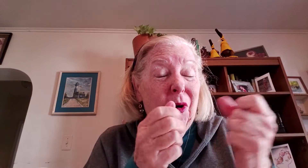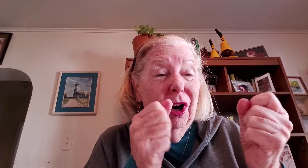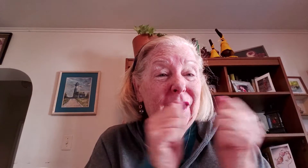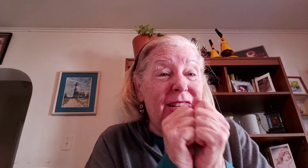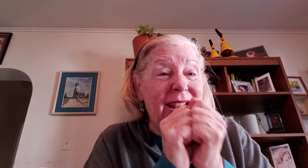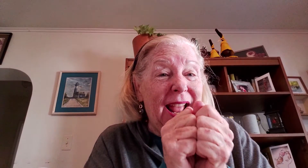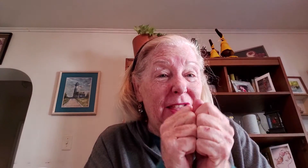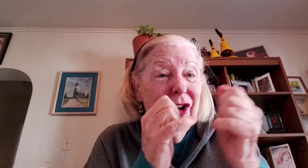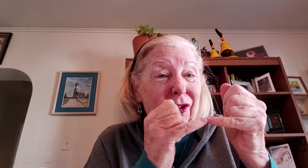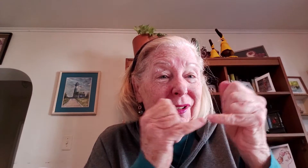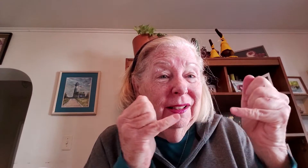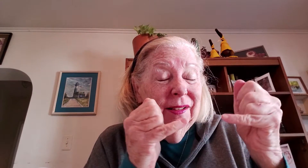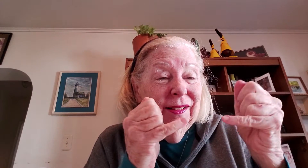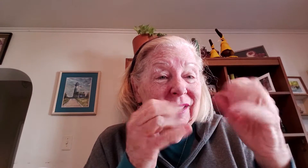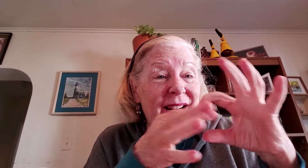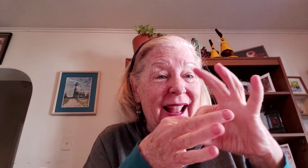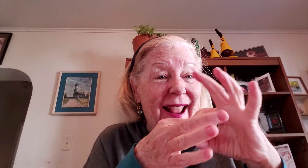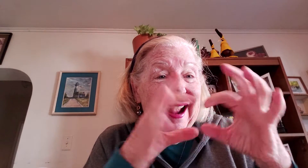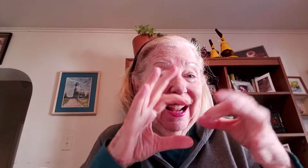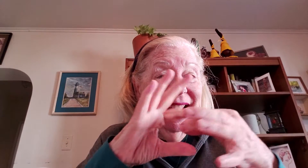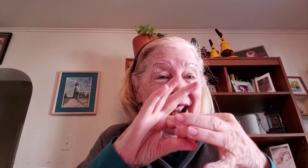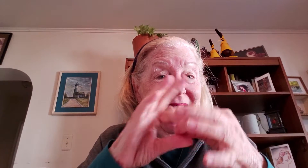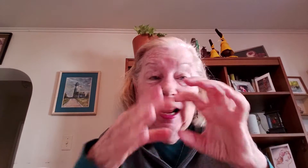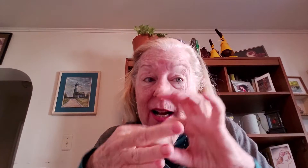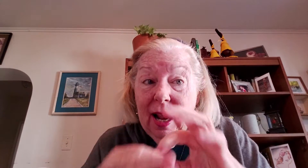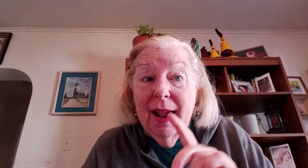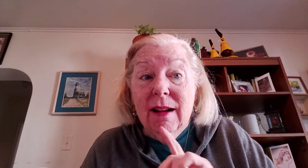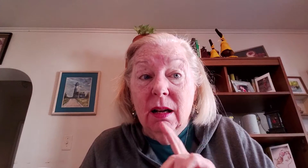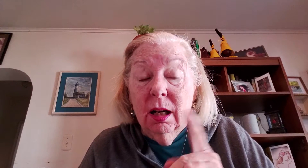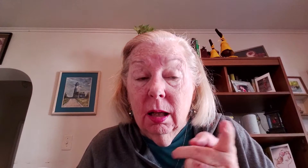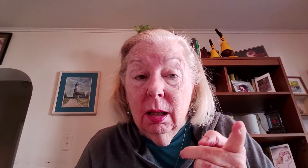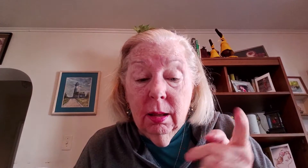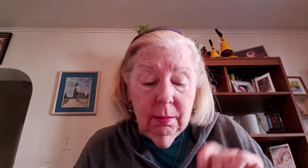popcorn together? Connect, connect, connect.